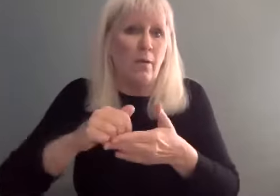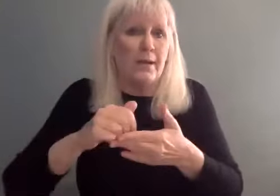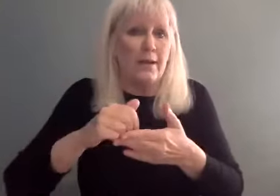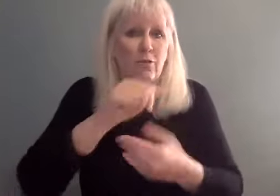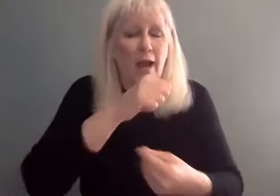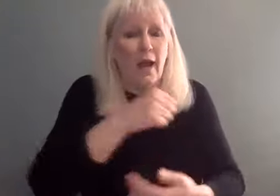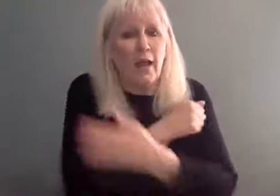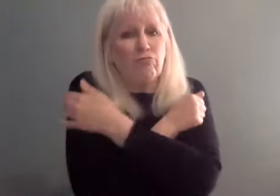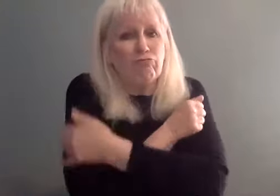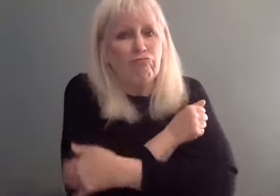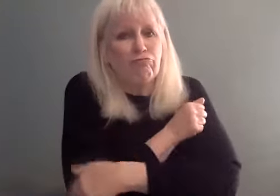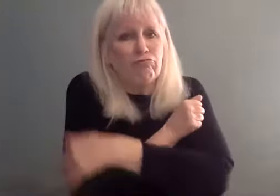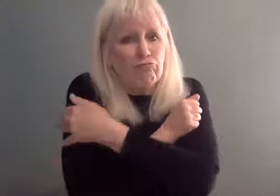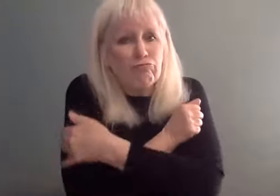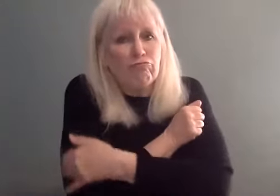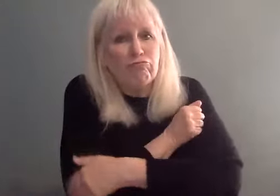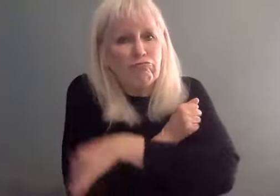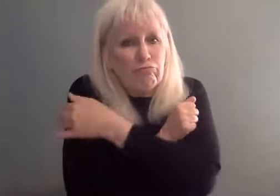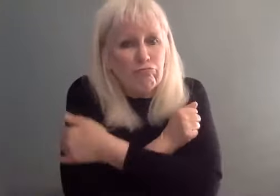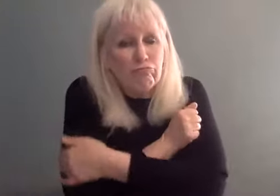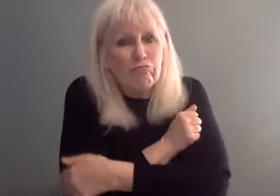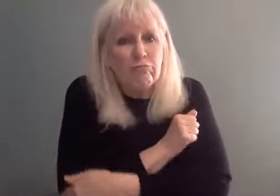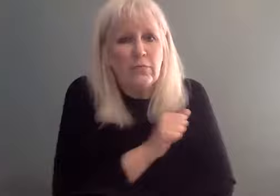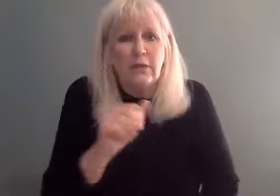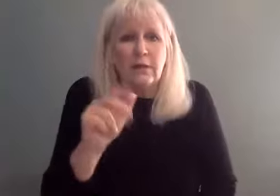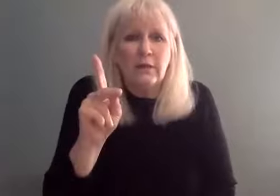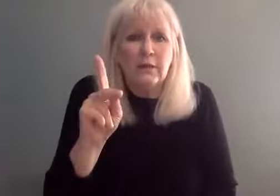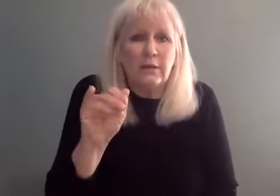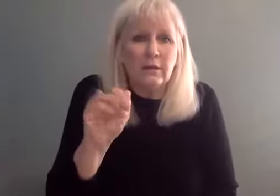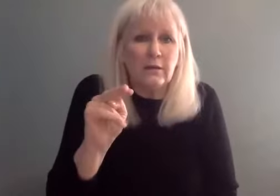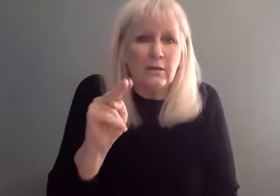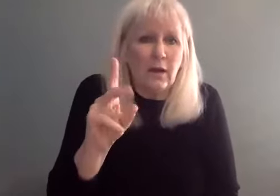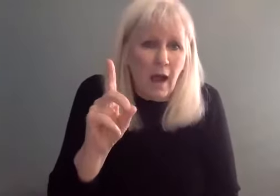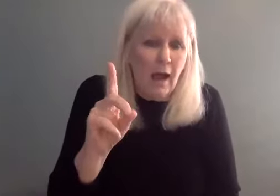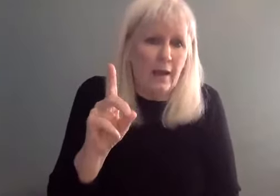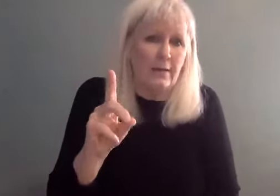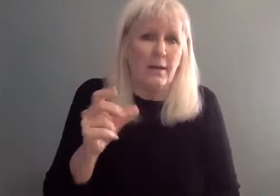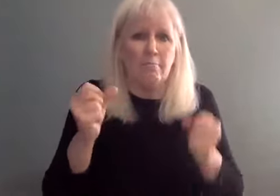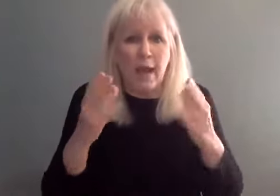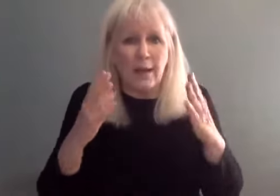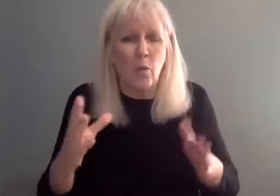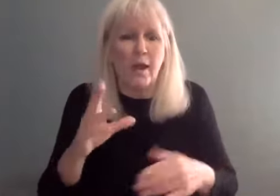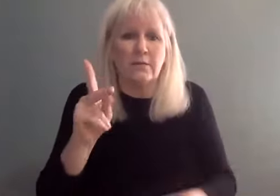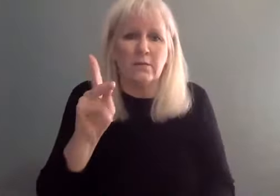I will never forget your kindnesses. And I want to always remember that for the new person